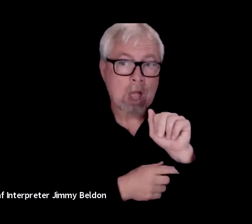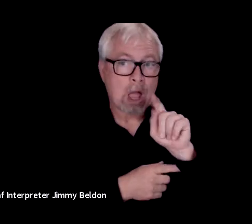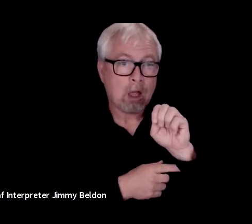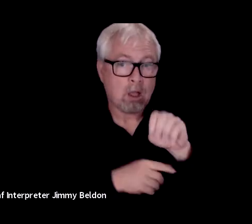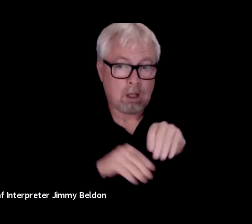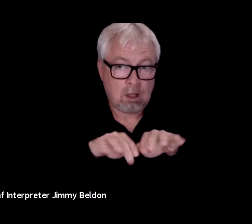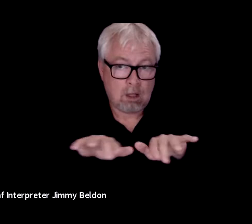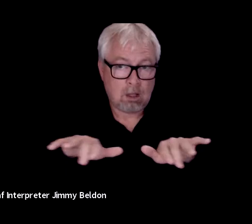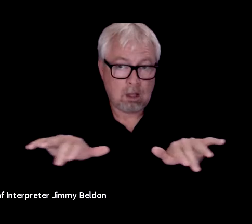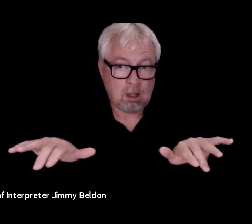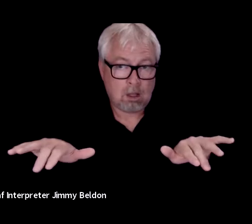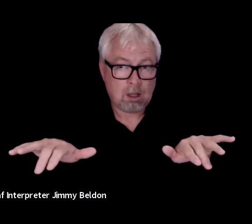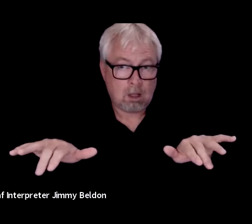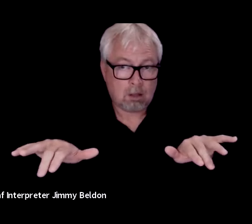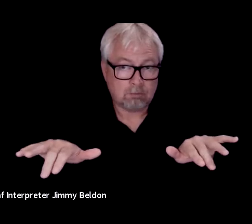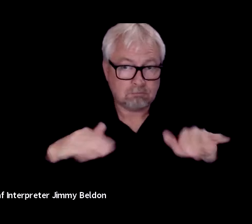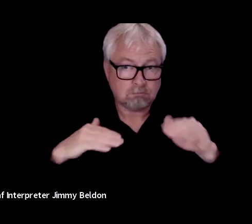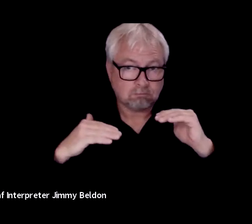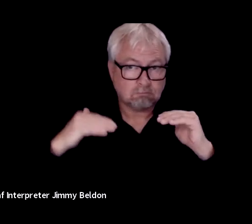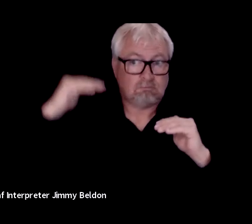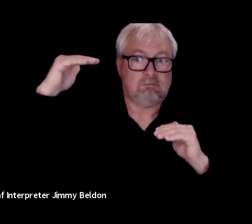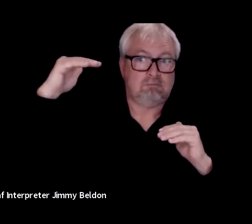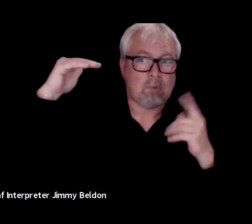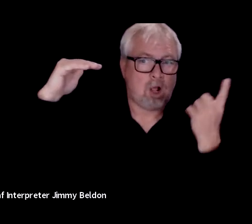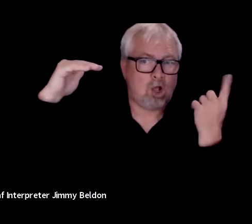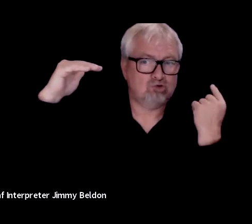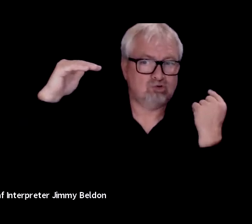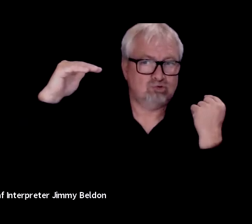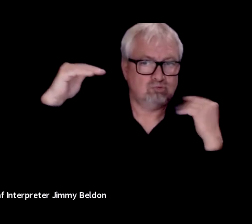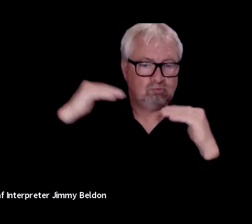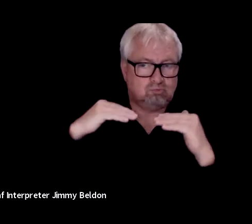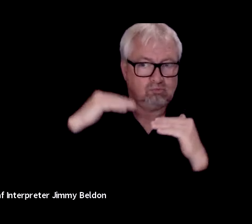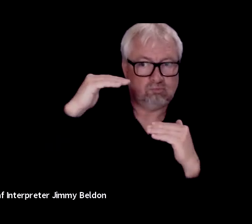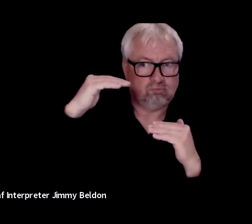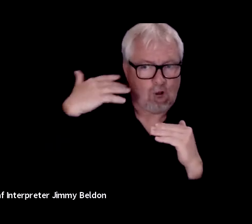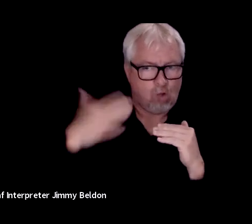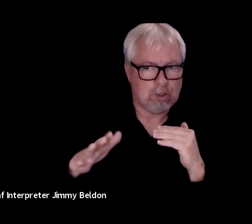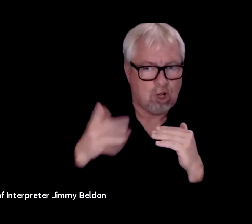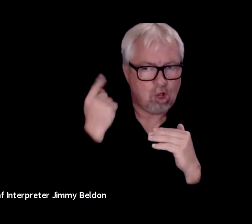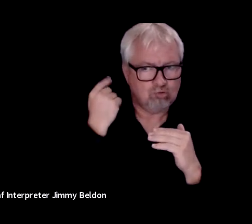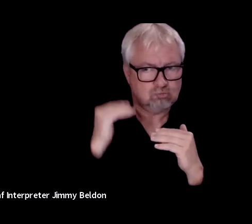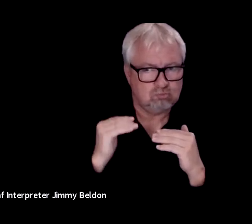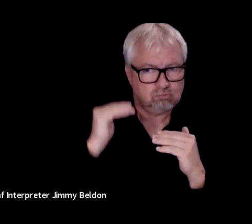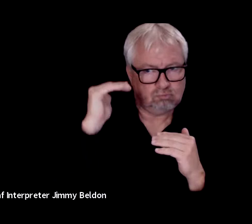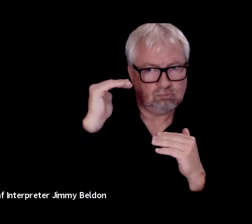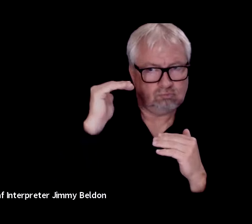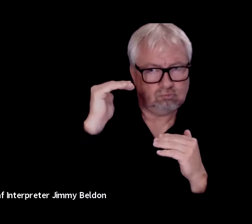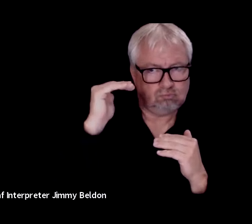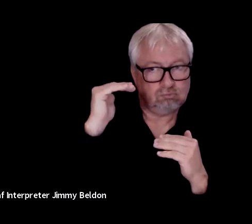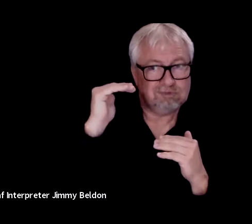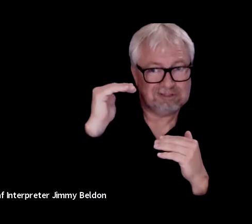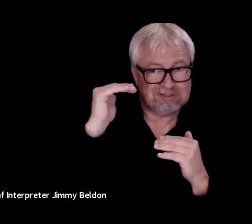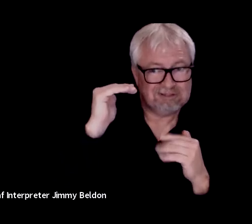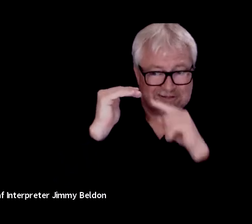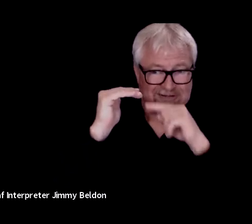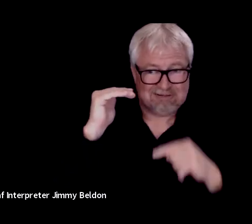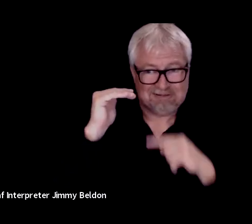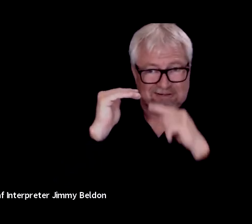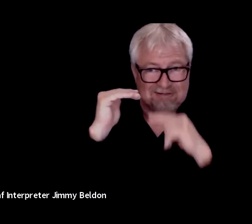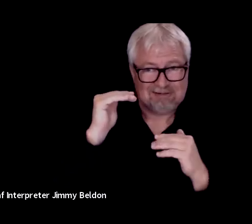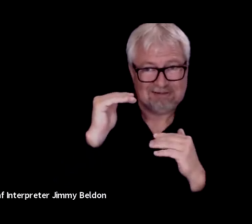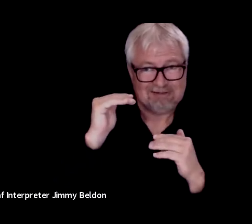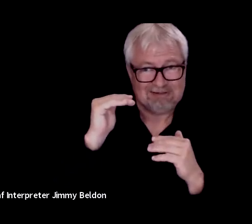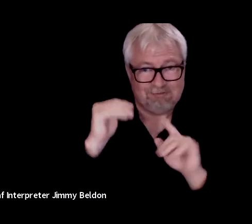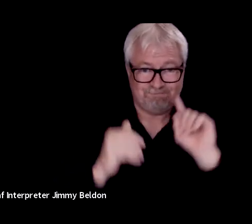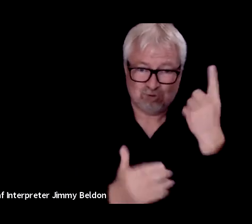we've been reporting. So we've already seen, in the first week after most schools,